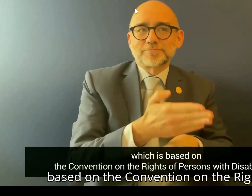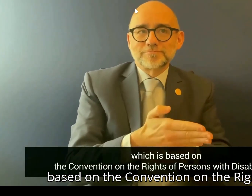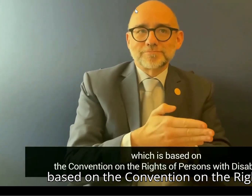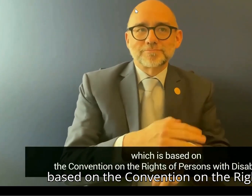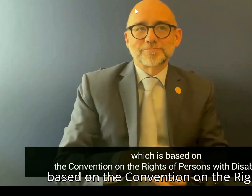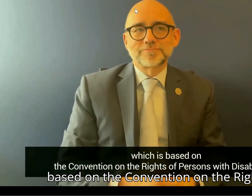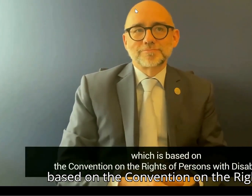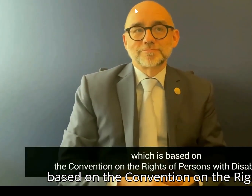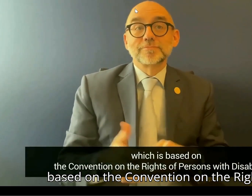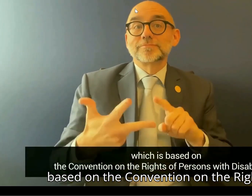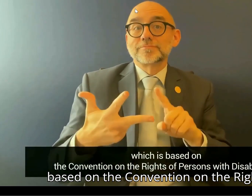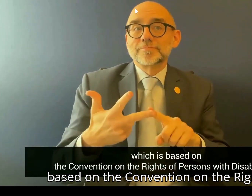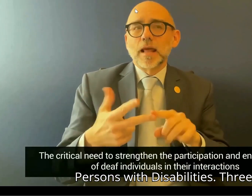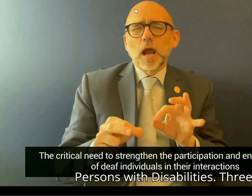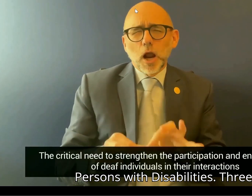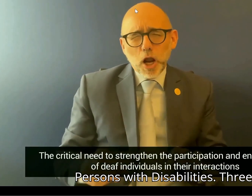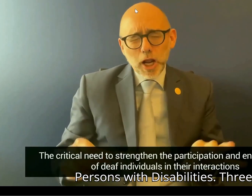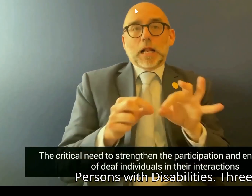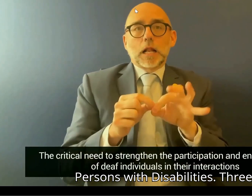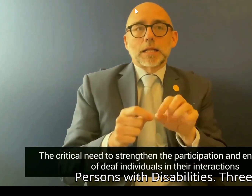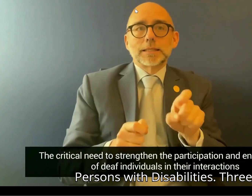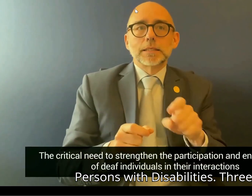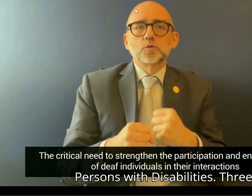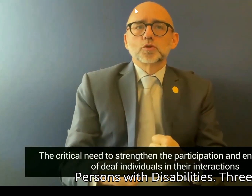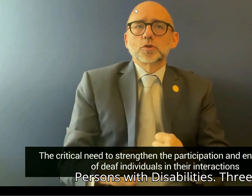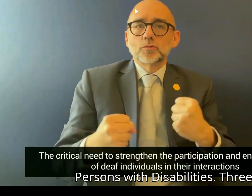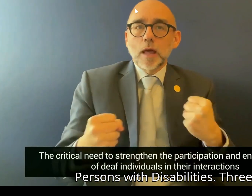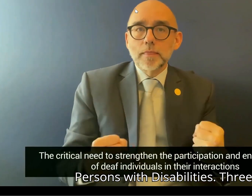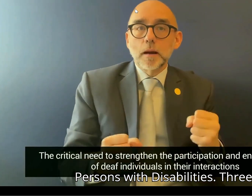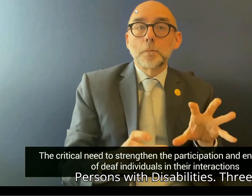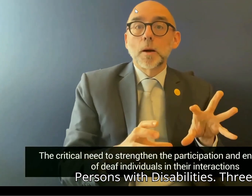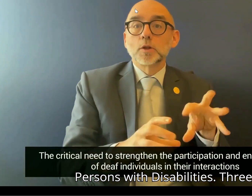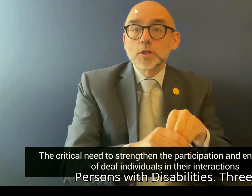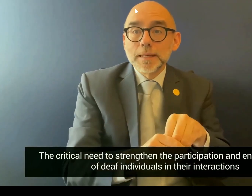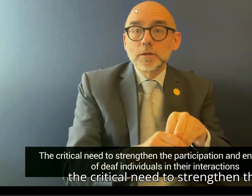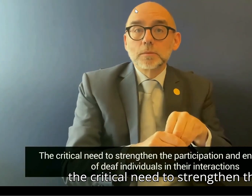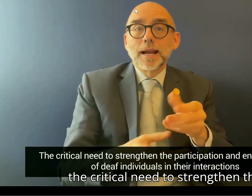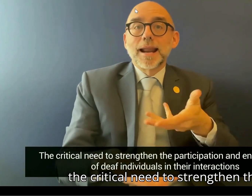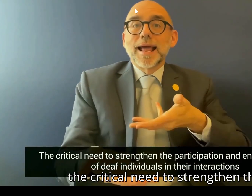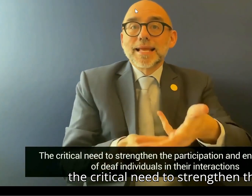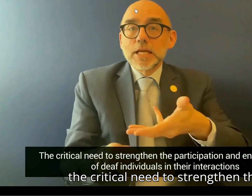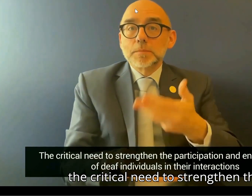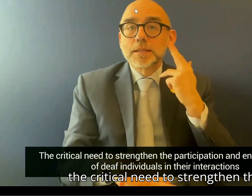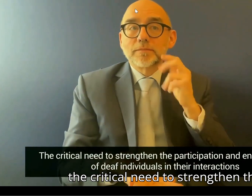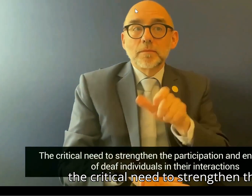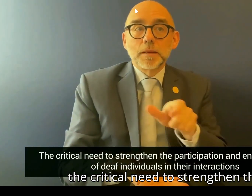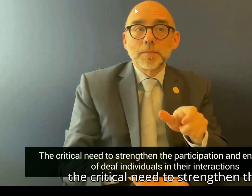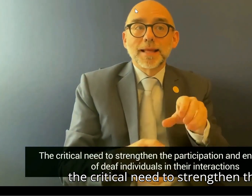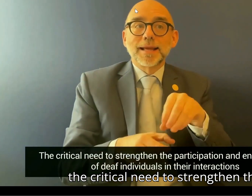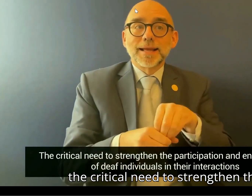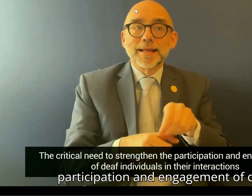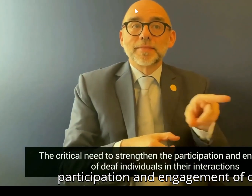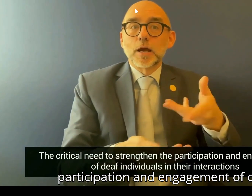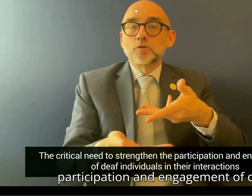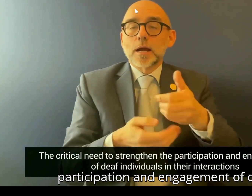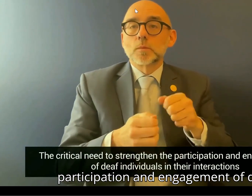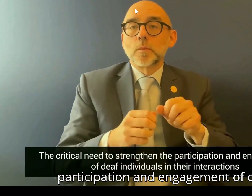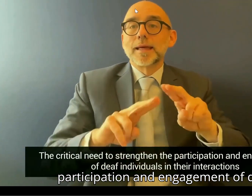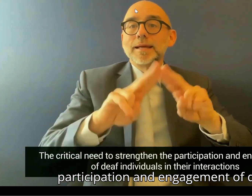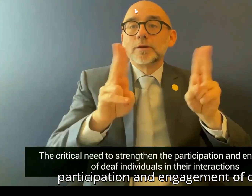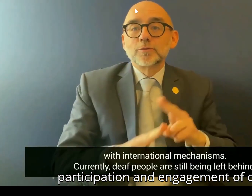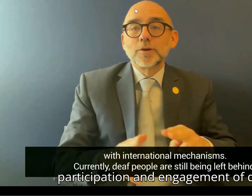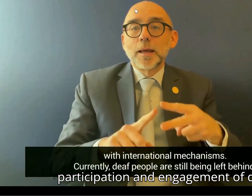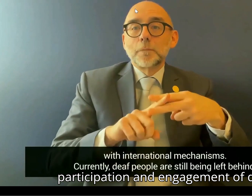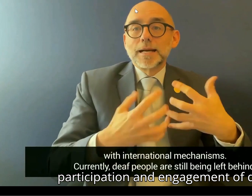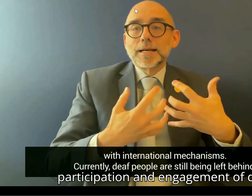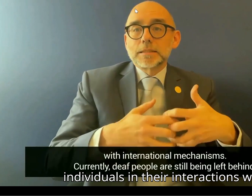which is based on the Convention on the Rights of Persons with Disabilities. 3. the critical need to strengthen the participation